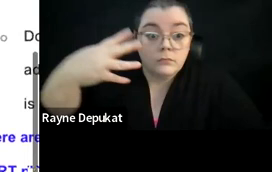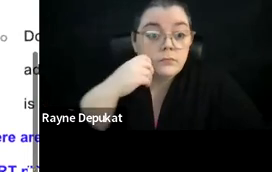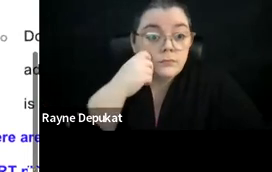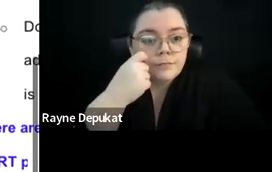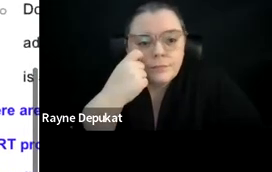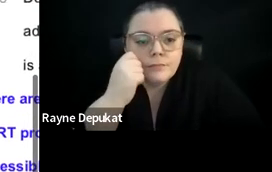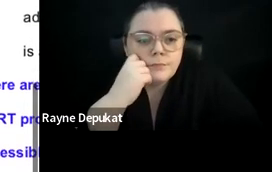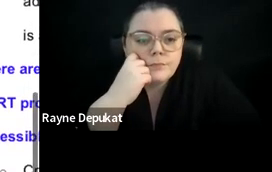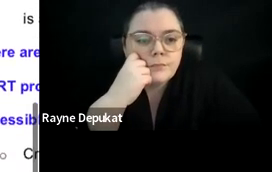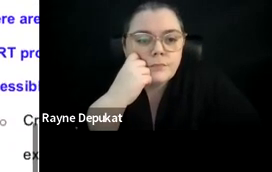We're ready to scroll up.